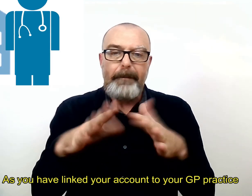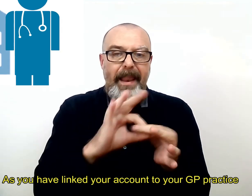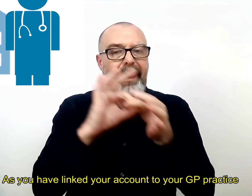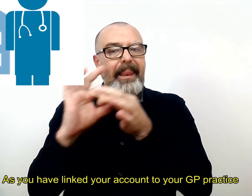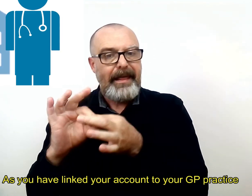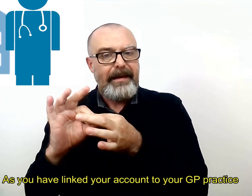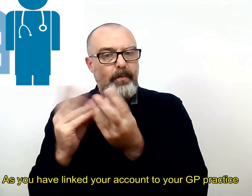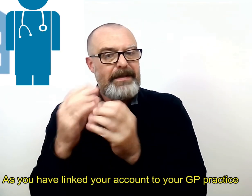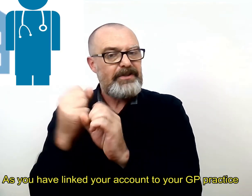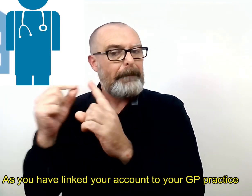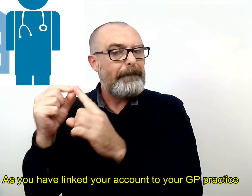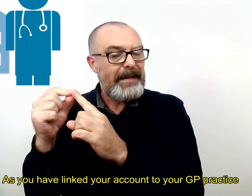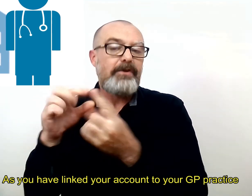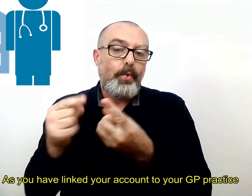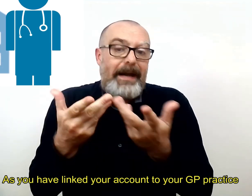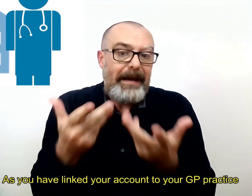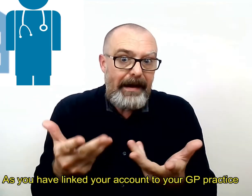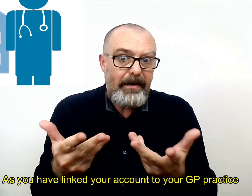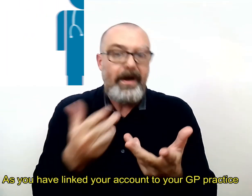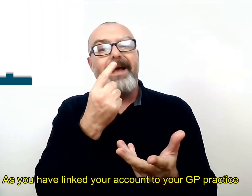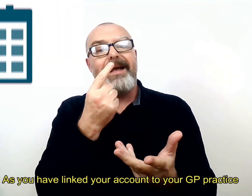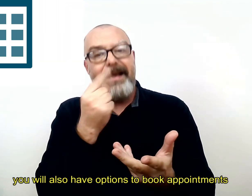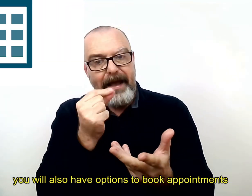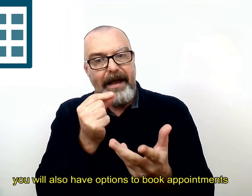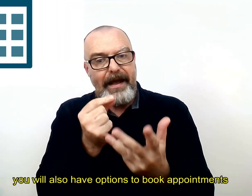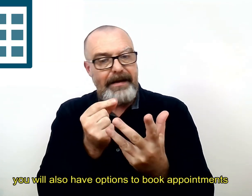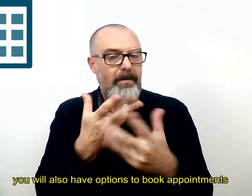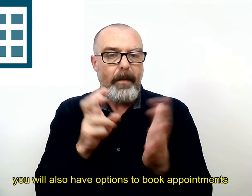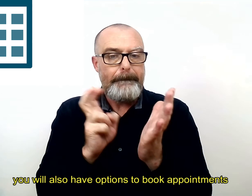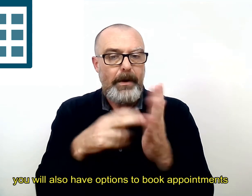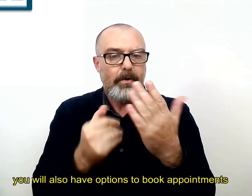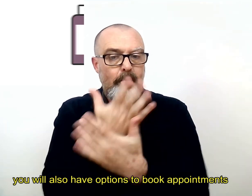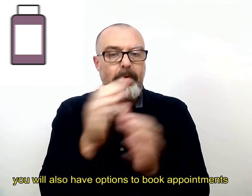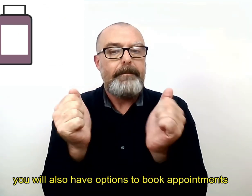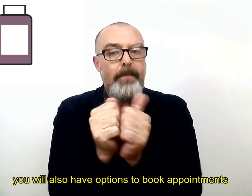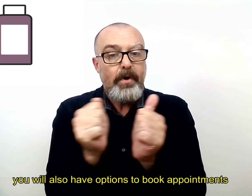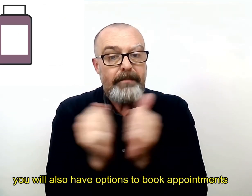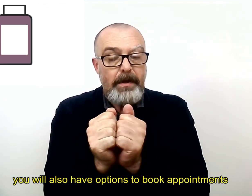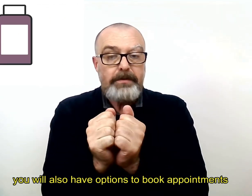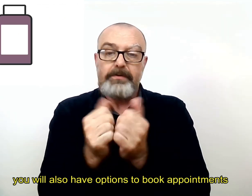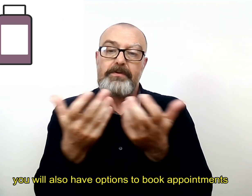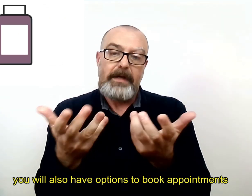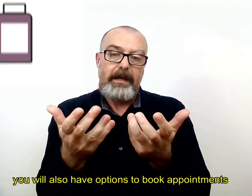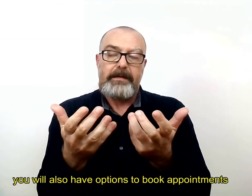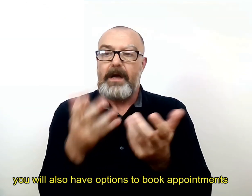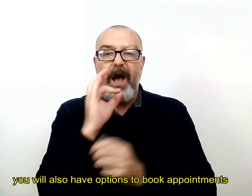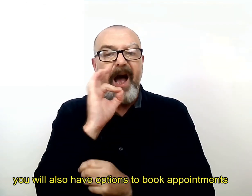As you have linked your account to your GP practice, you will also have options to book appointments, request repeat prescriptions, access